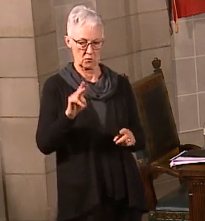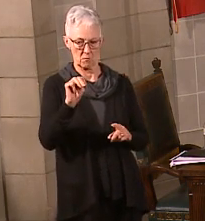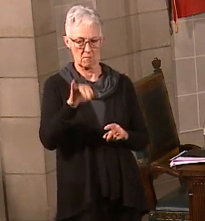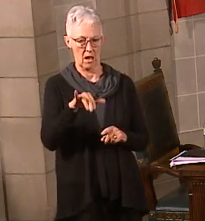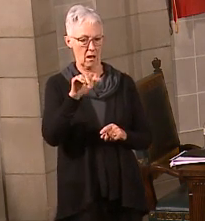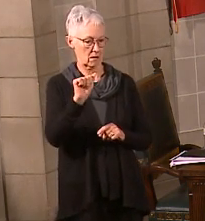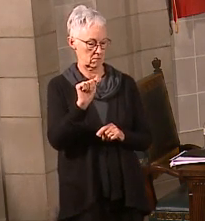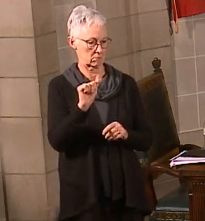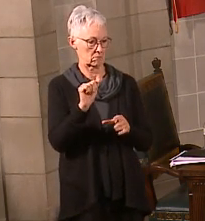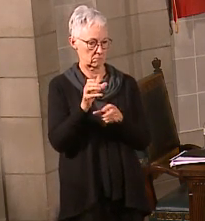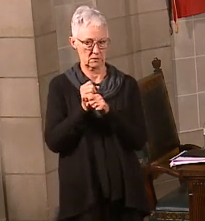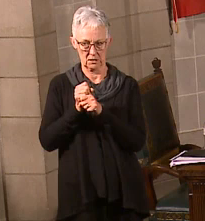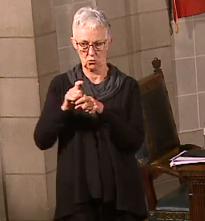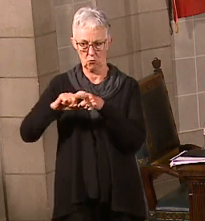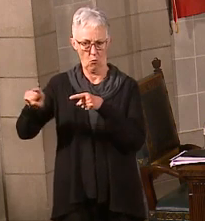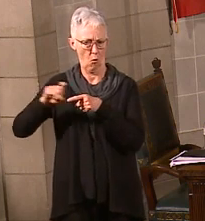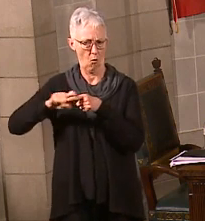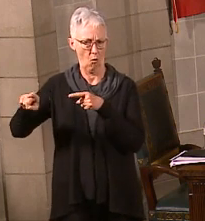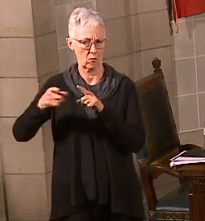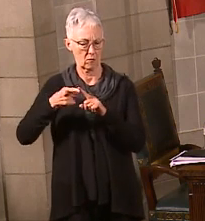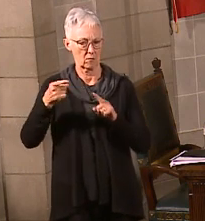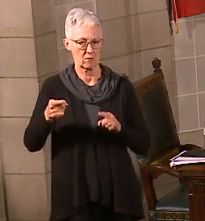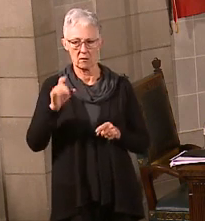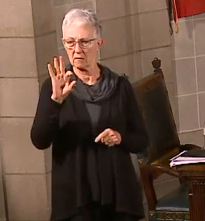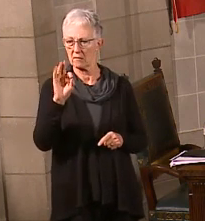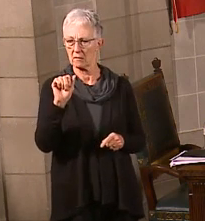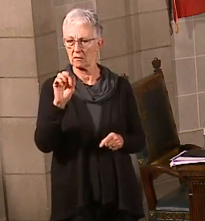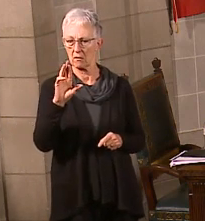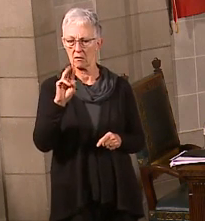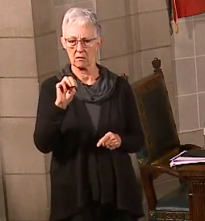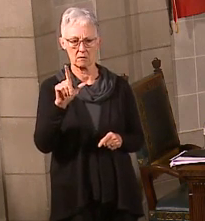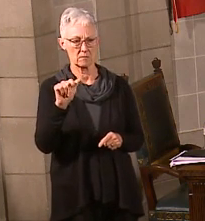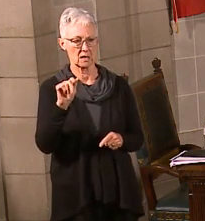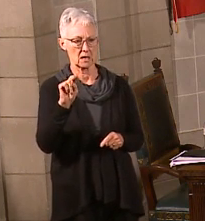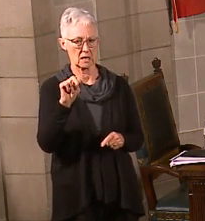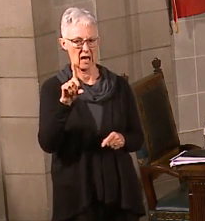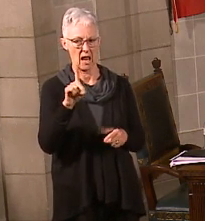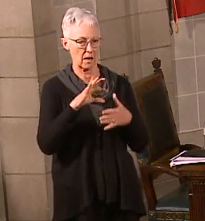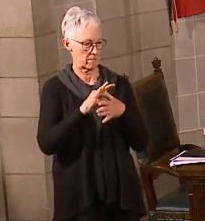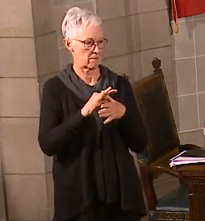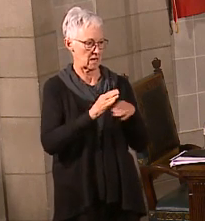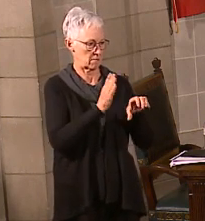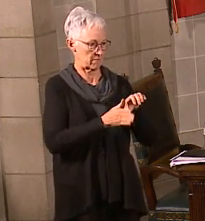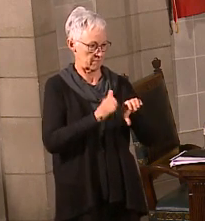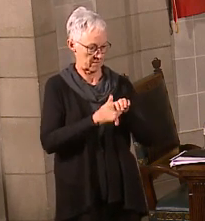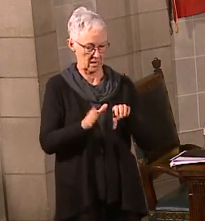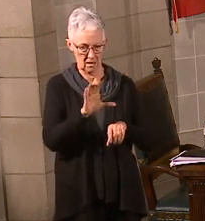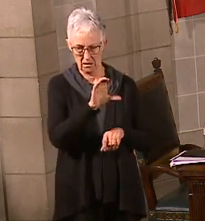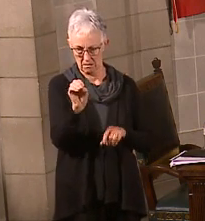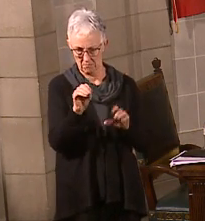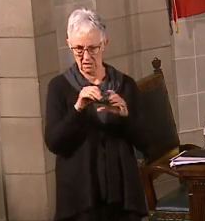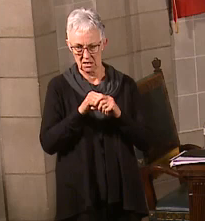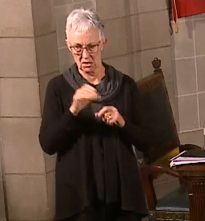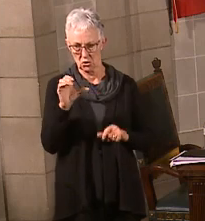calls from people from farmland in Crete that they're concerned that their company's not doing enough around social distancing in